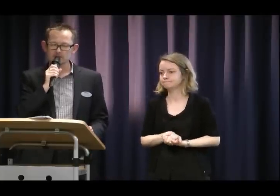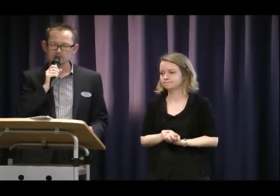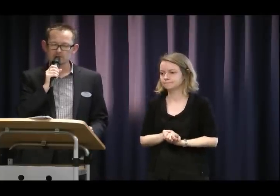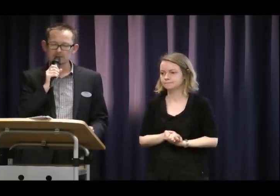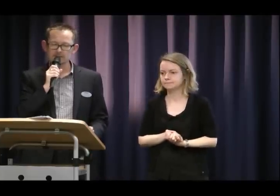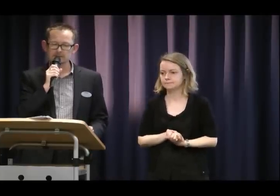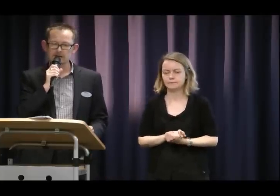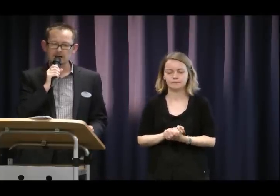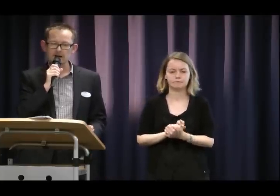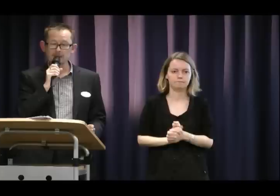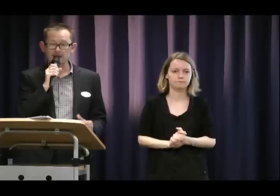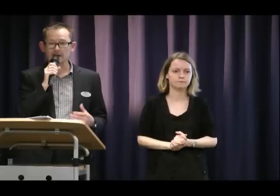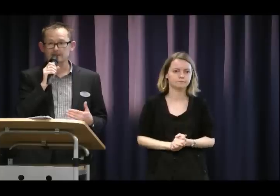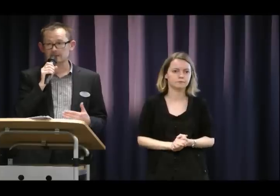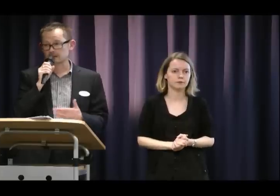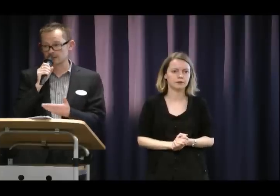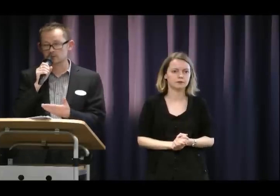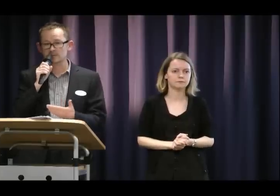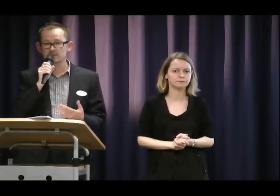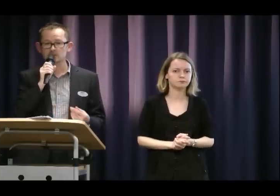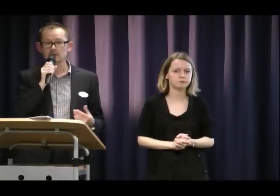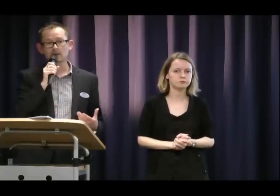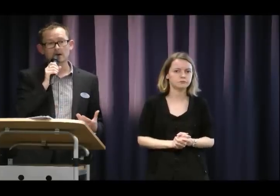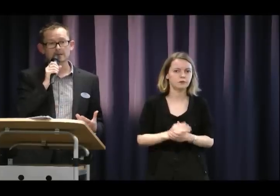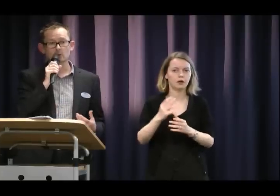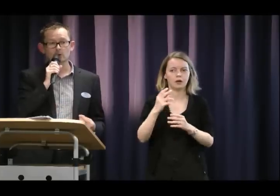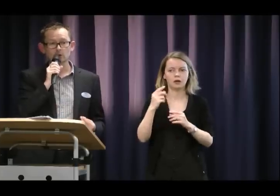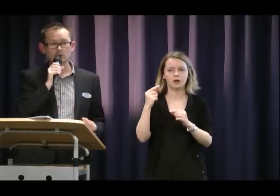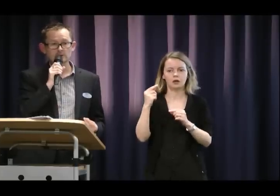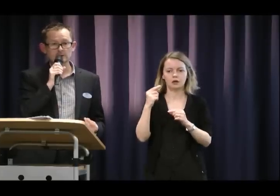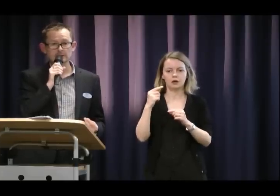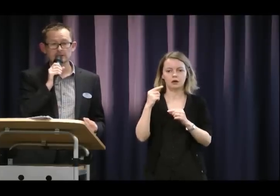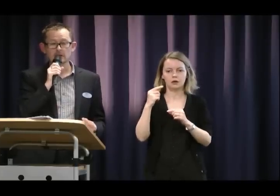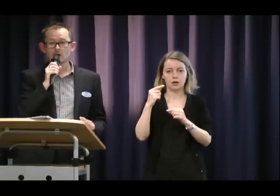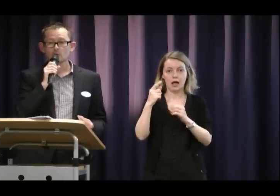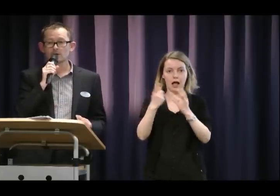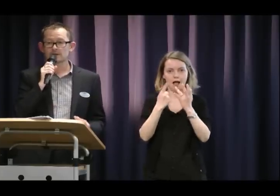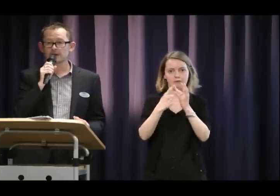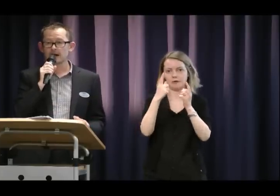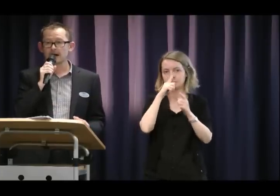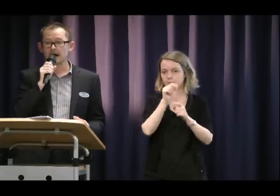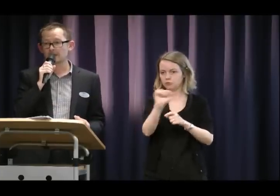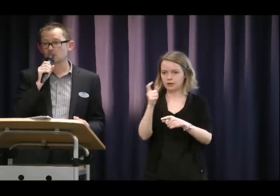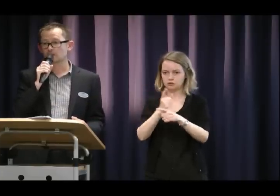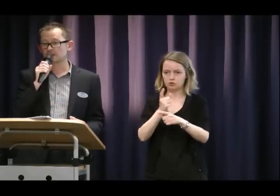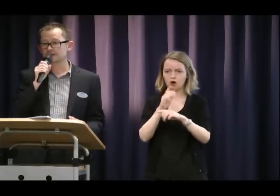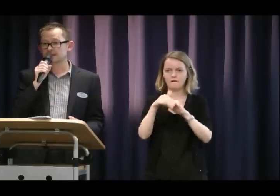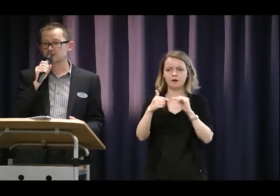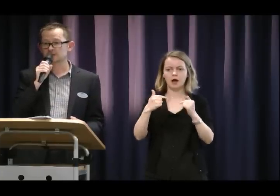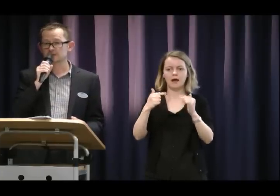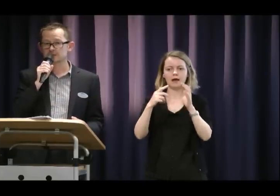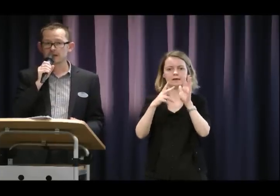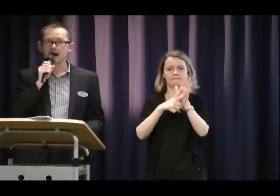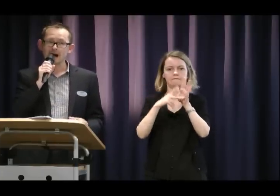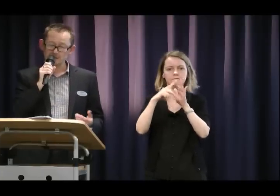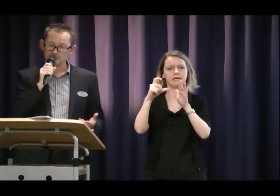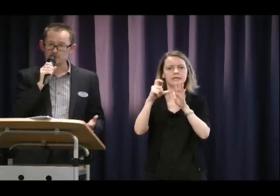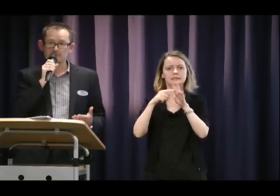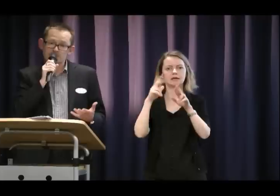that are coming through have been about us, as Chris mentioned, aligning more closely with other